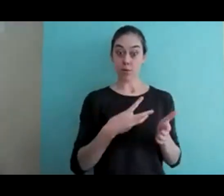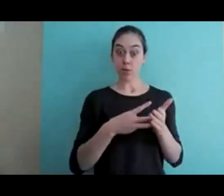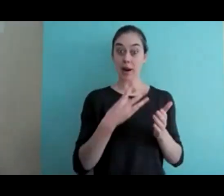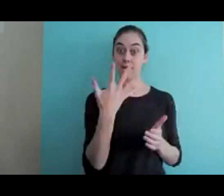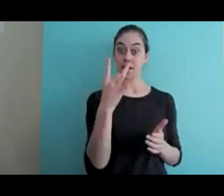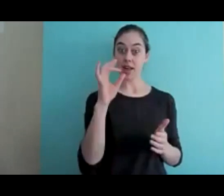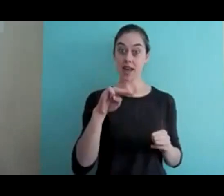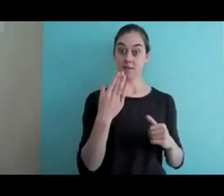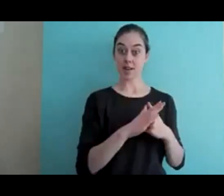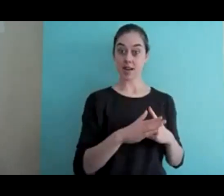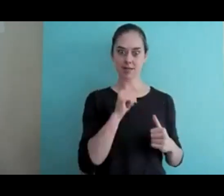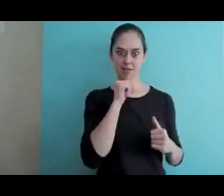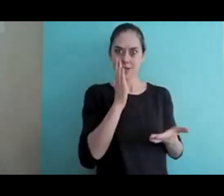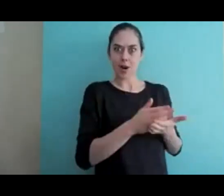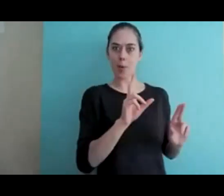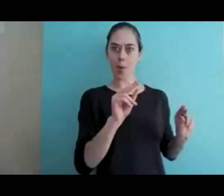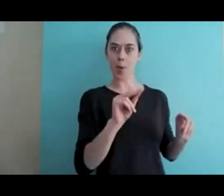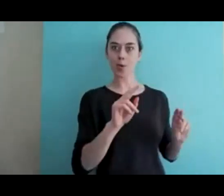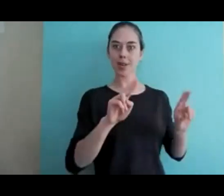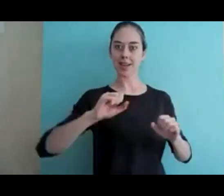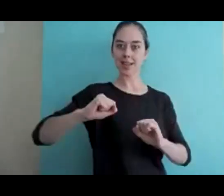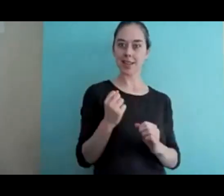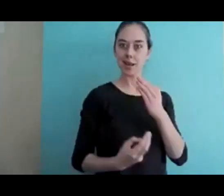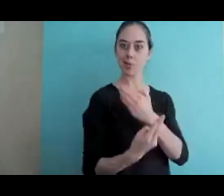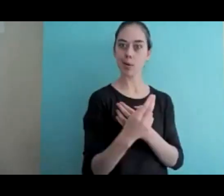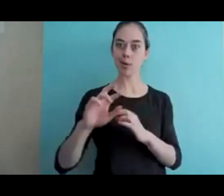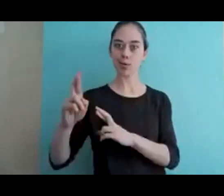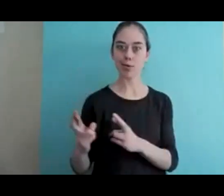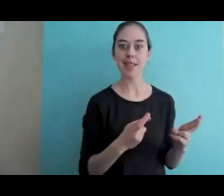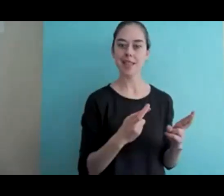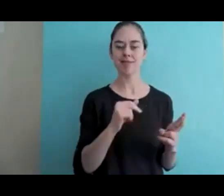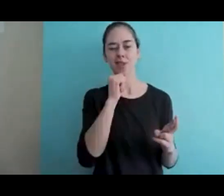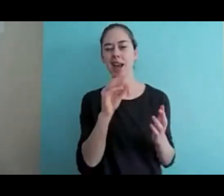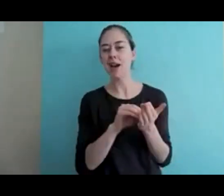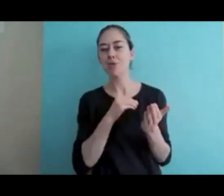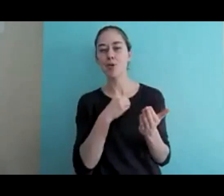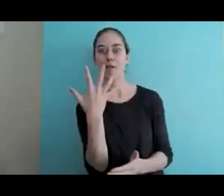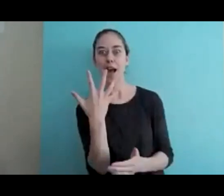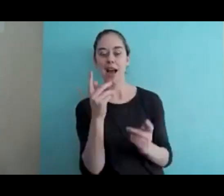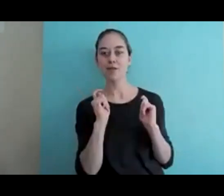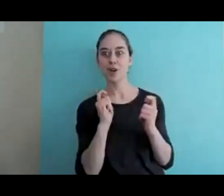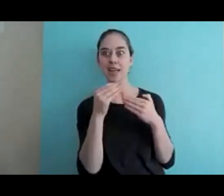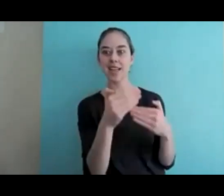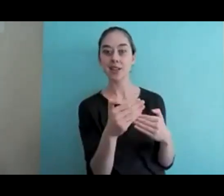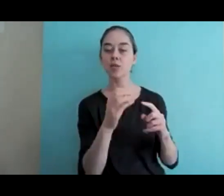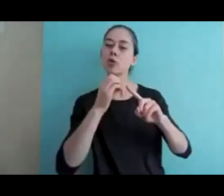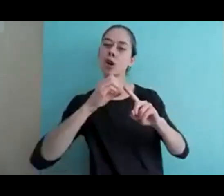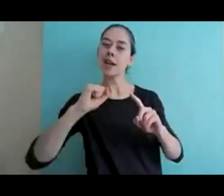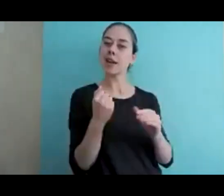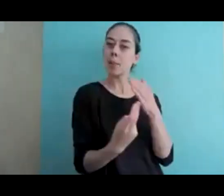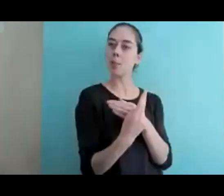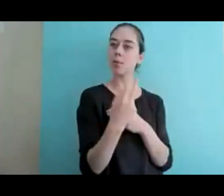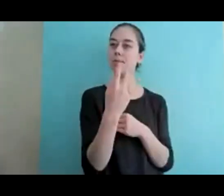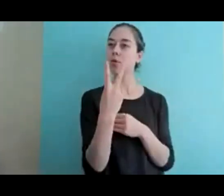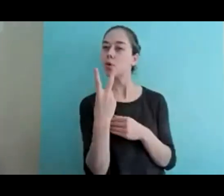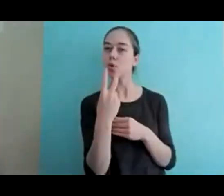up a routine every single week. It doesn't have to be 5 training sessions, but we try and keep up at least 2 or 3 sessions